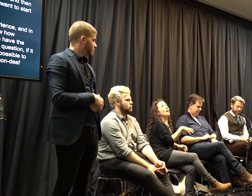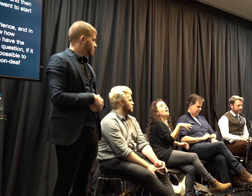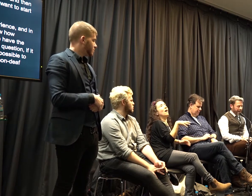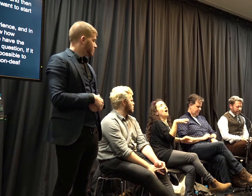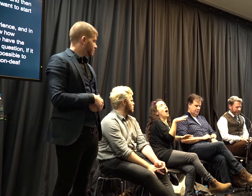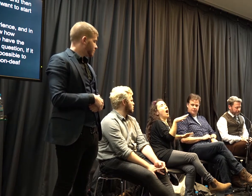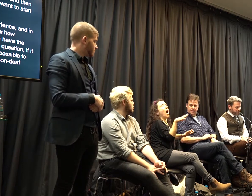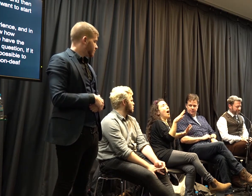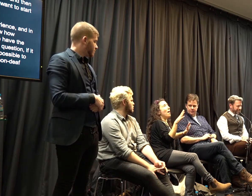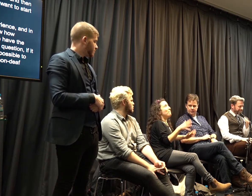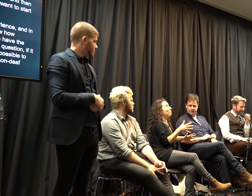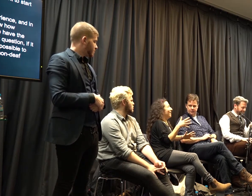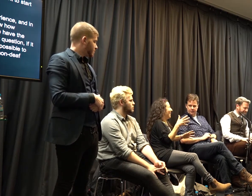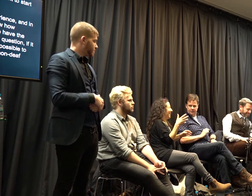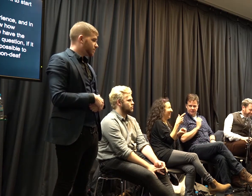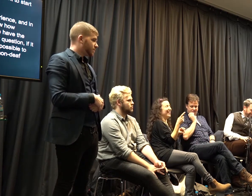Good question. Thank you.